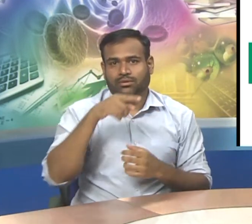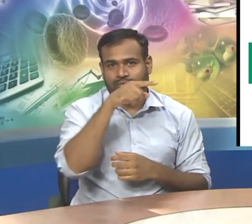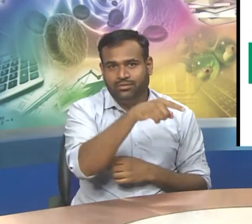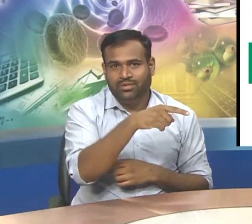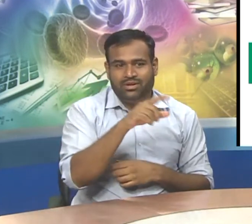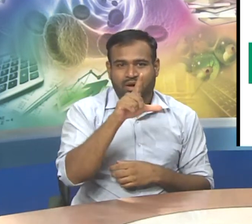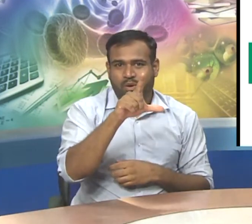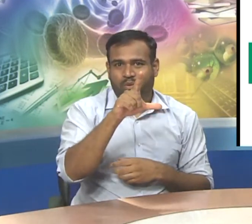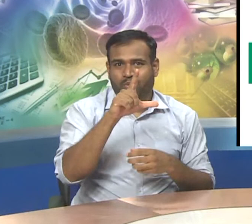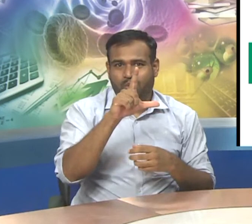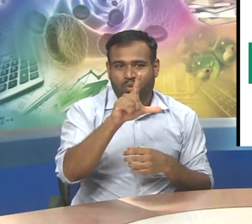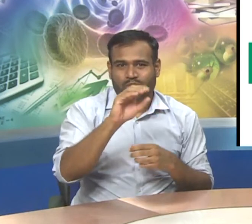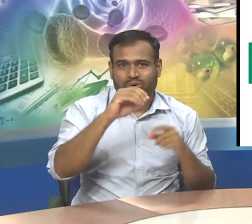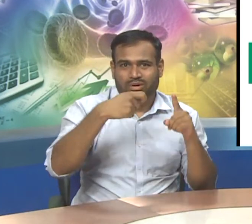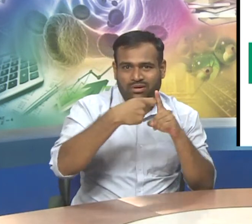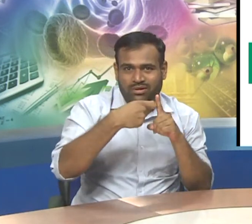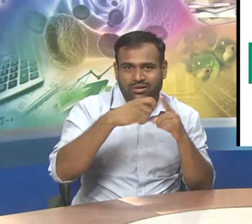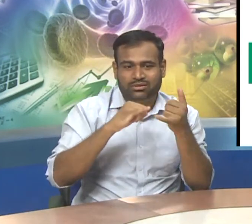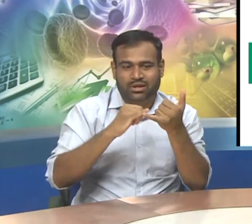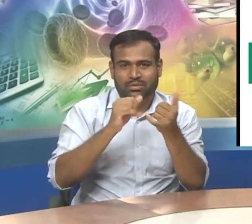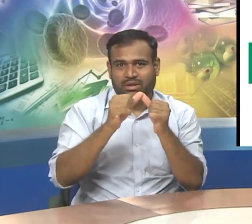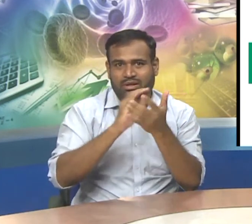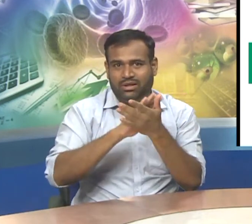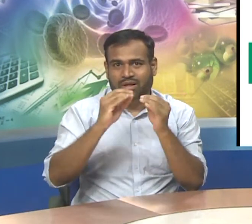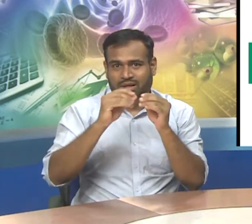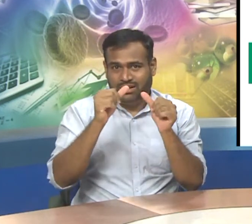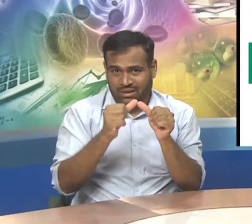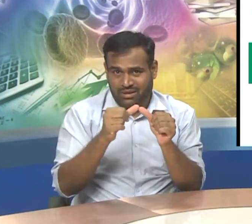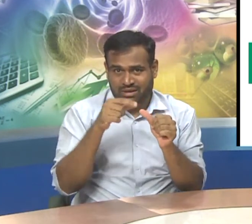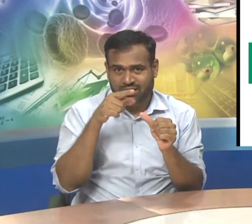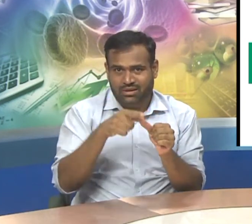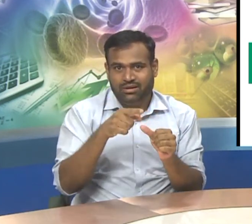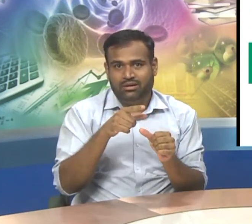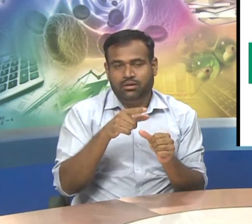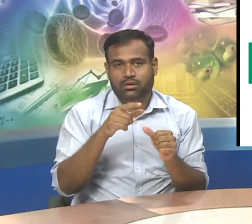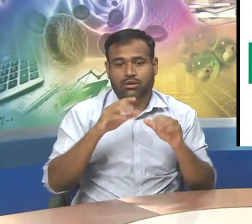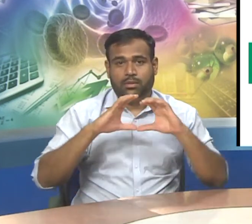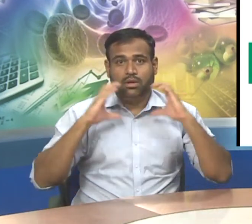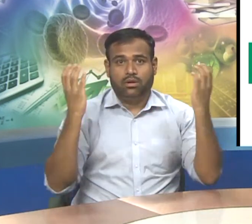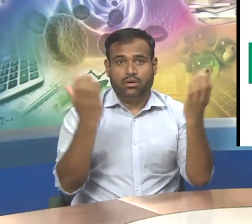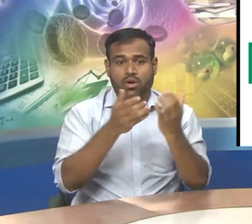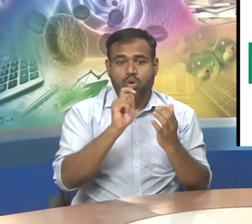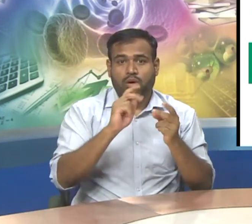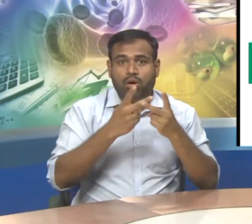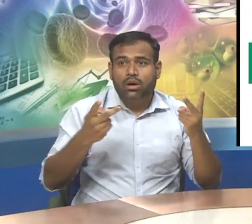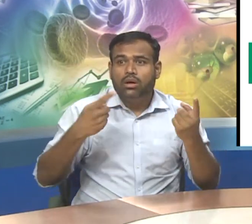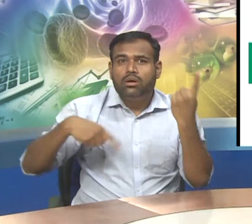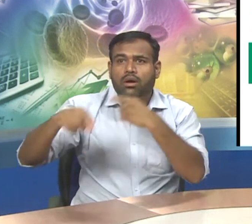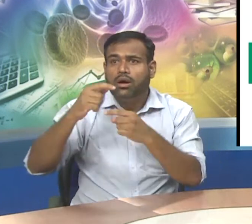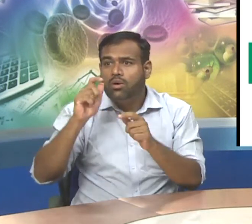this team is there at the union level and at the state level.